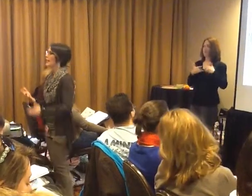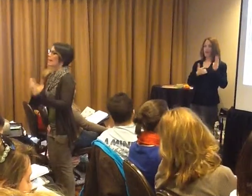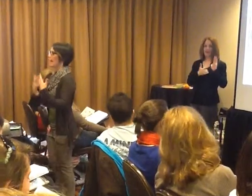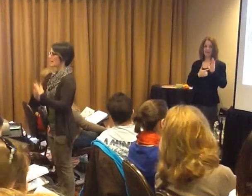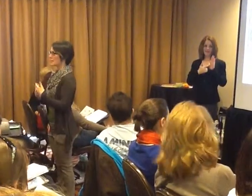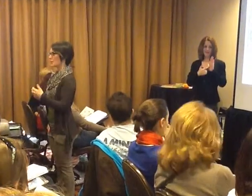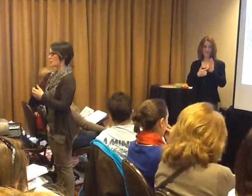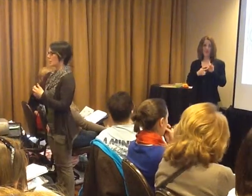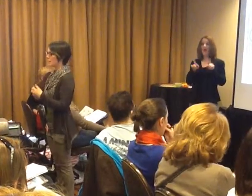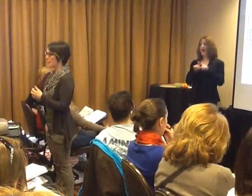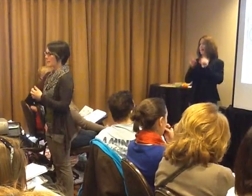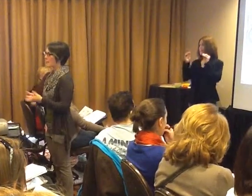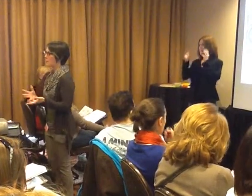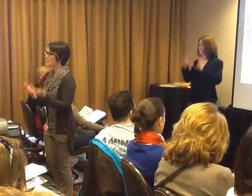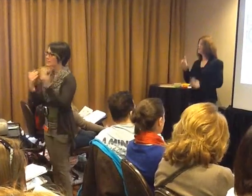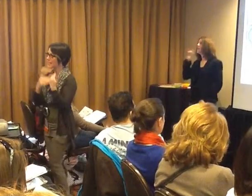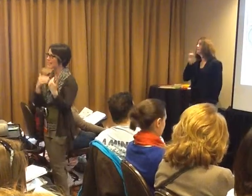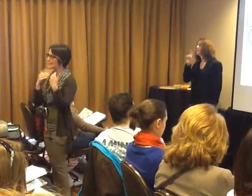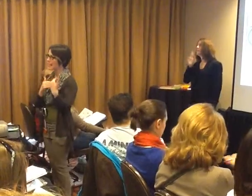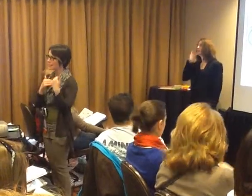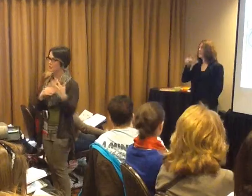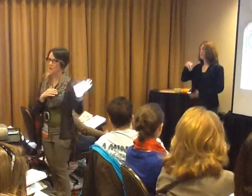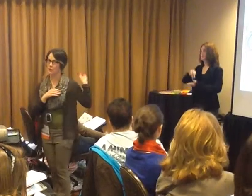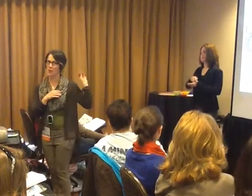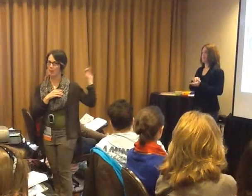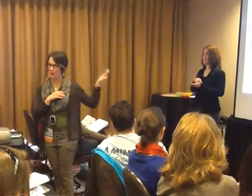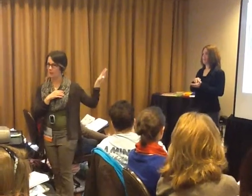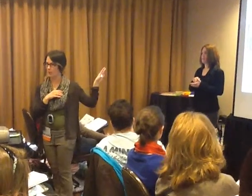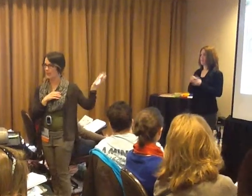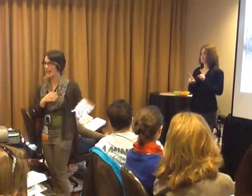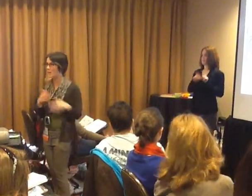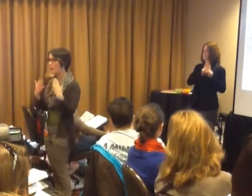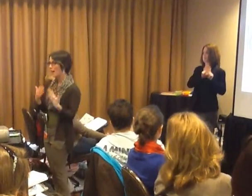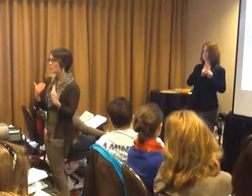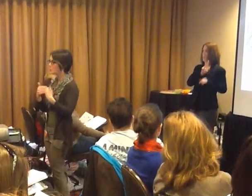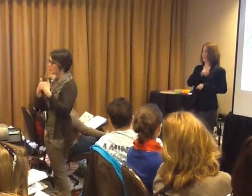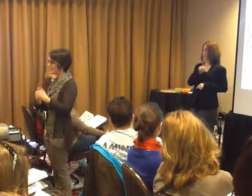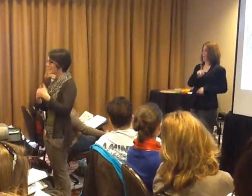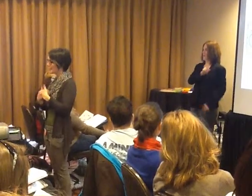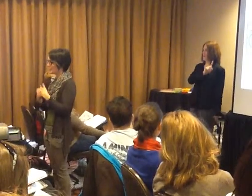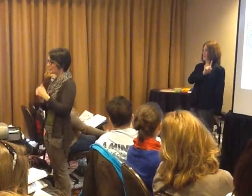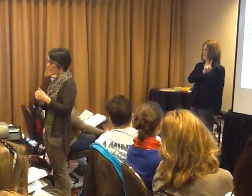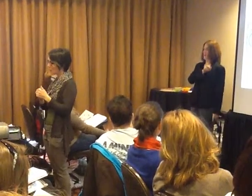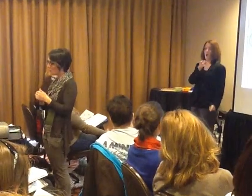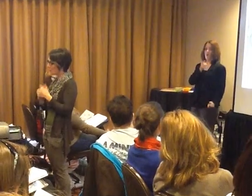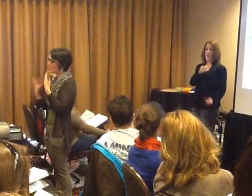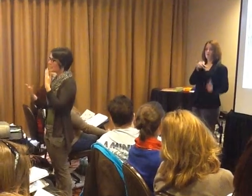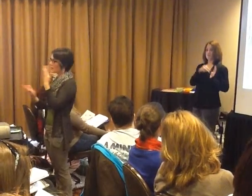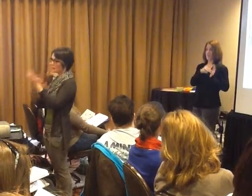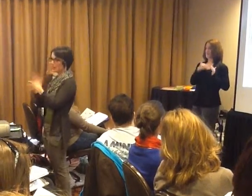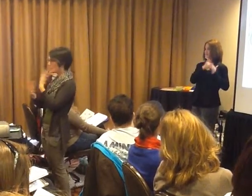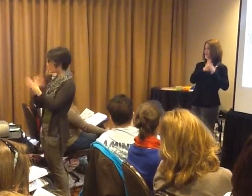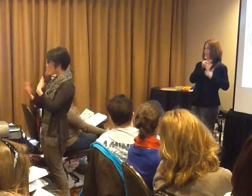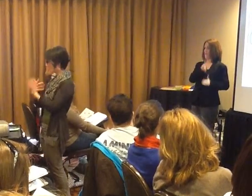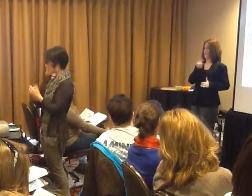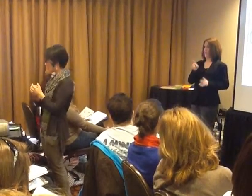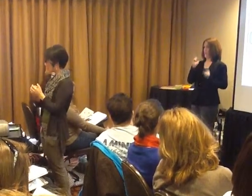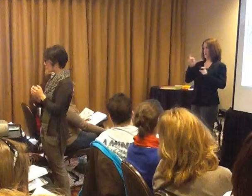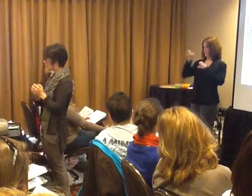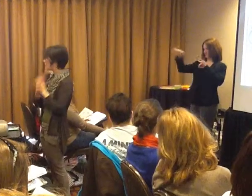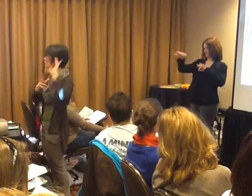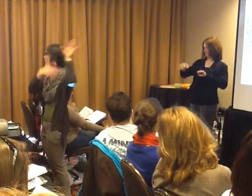of, as a teacher of the deaf, that you would stand next to a PowerPoint, and while you were standing next to the PowerPoint giving